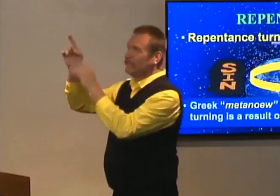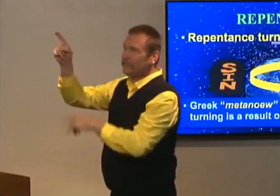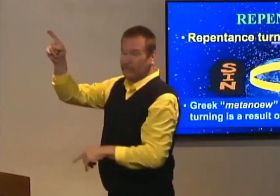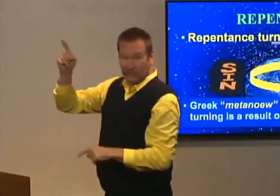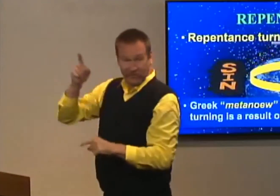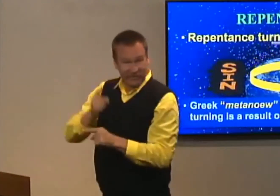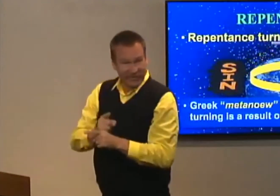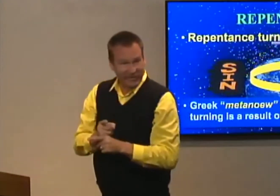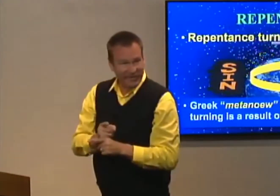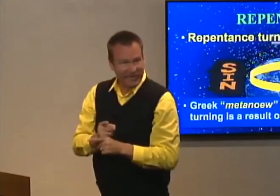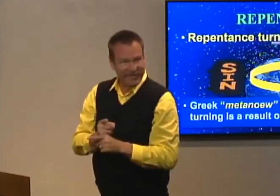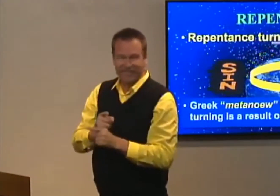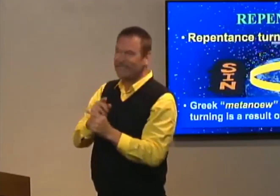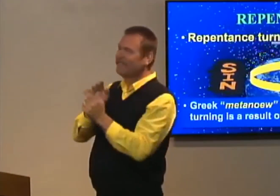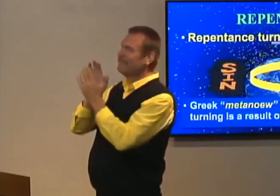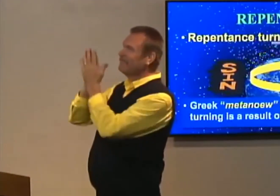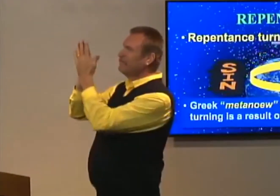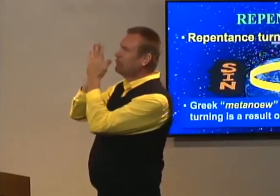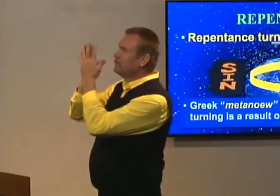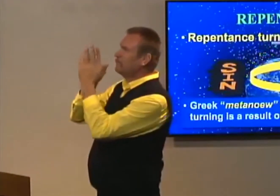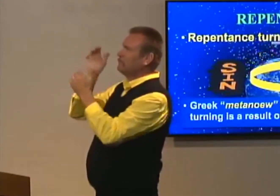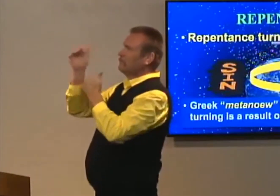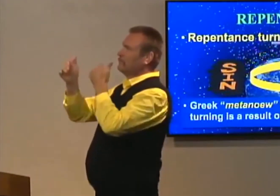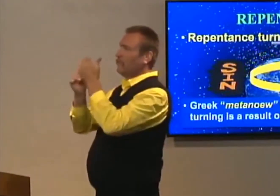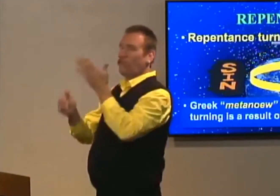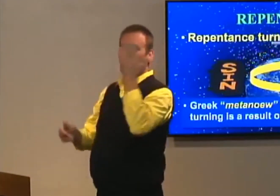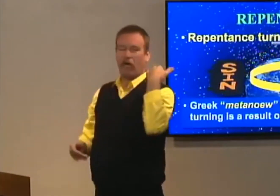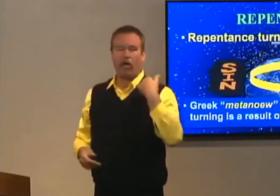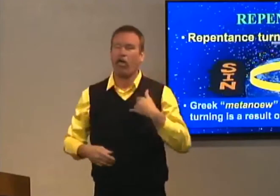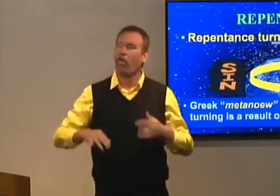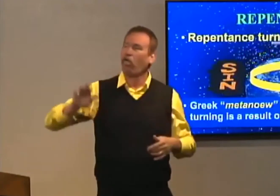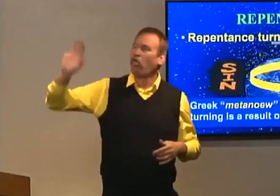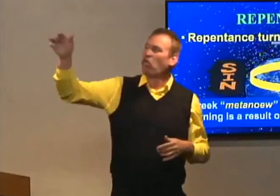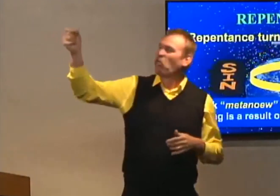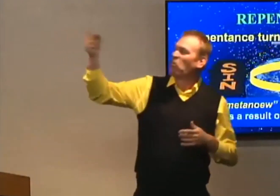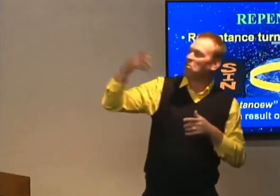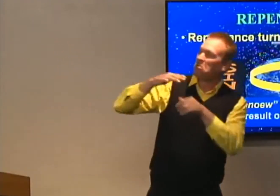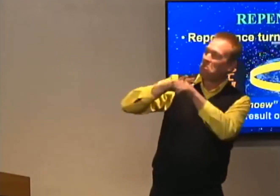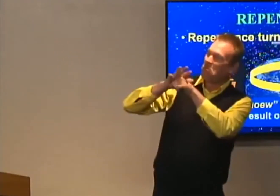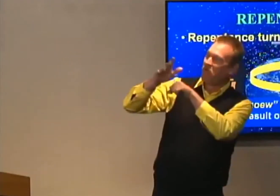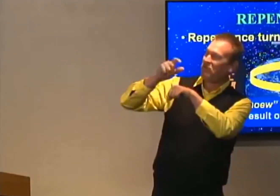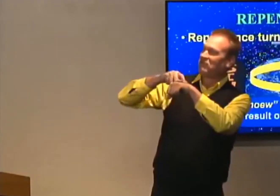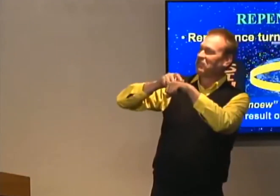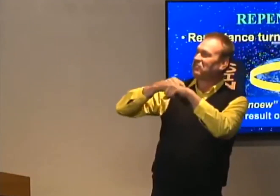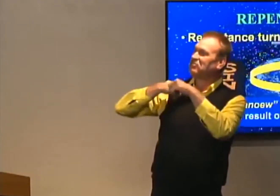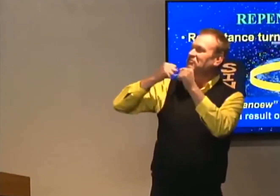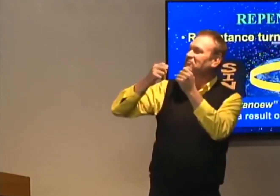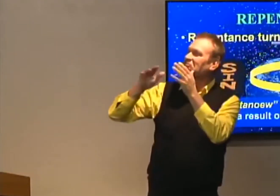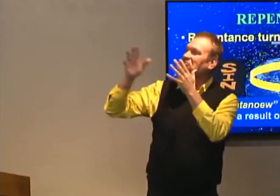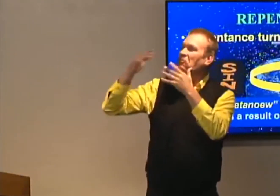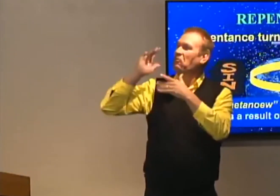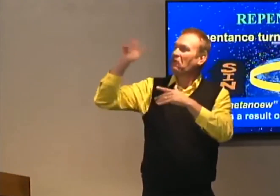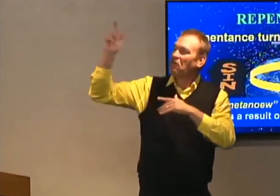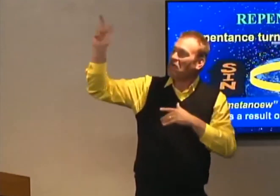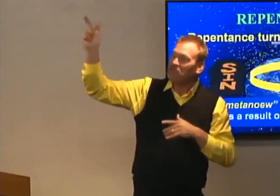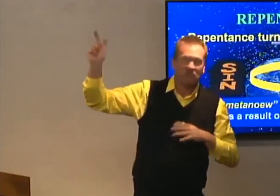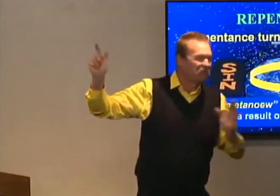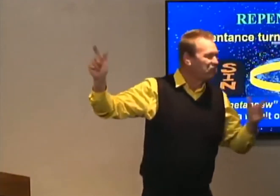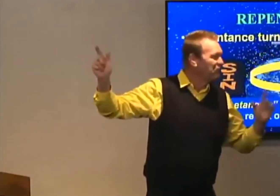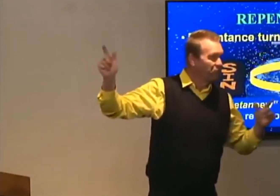you become focused on God, right? On fellowshipping with God. Maybe before you're like, you know, I got plenty of time to pursue God.